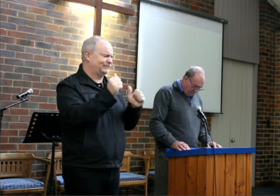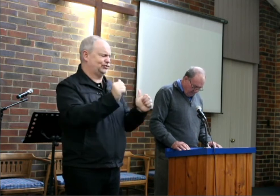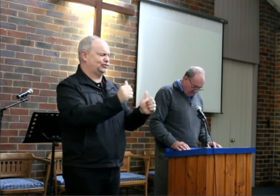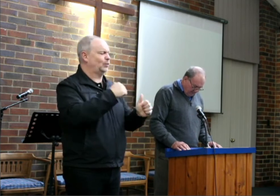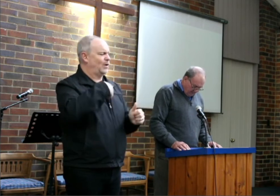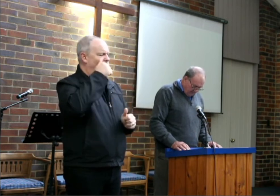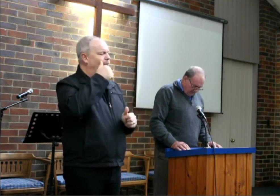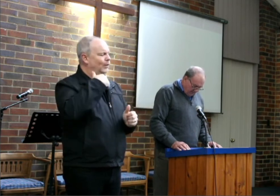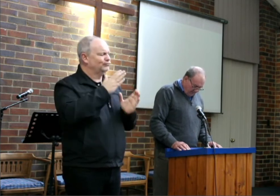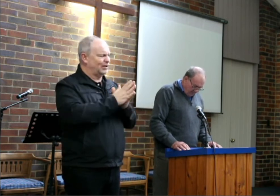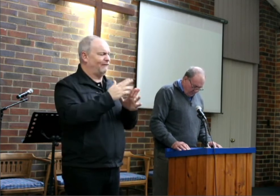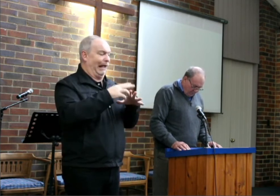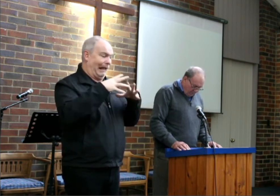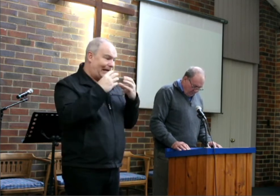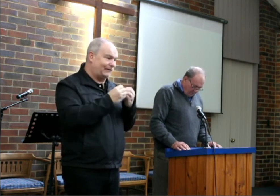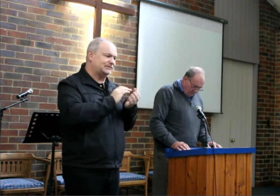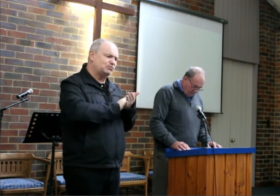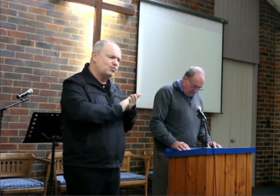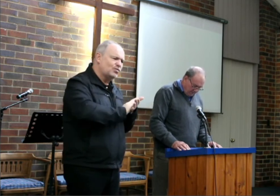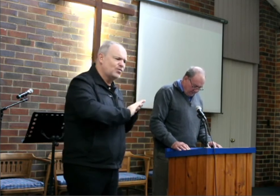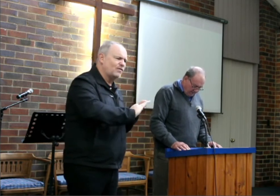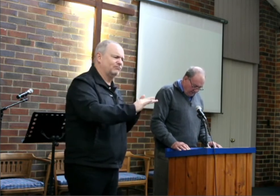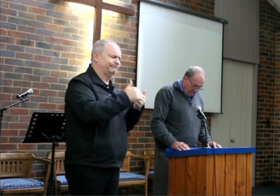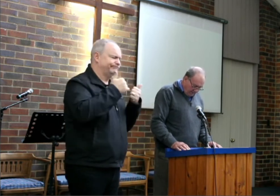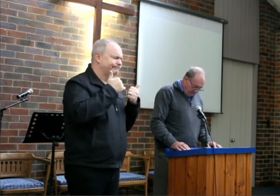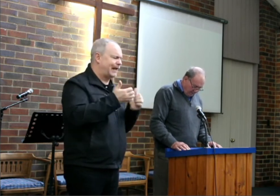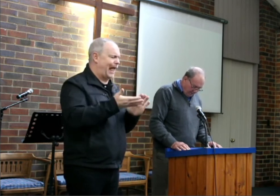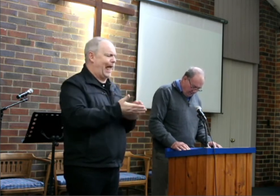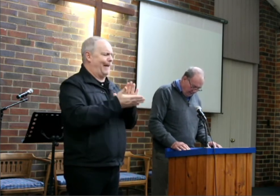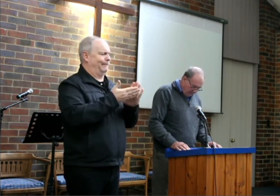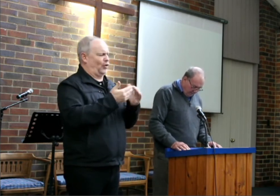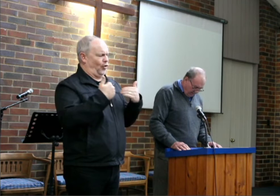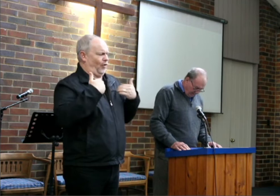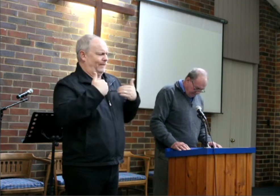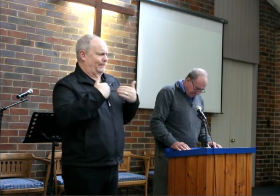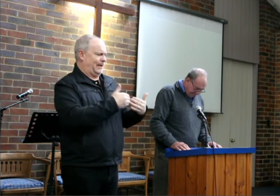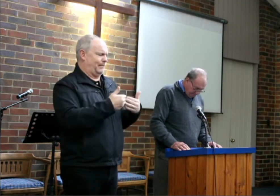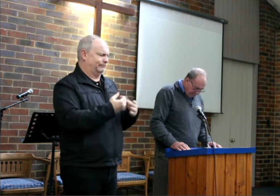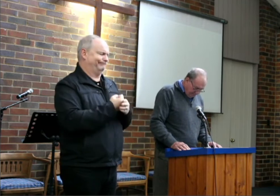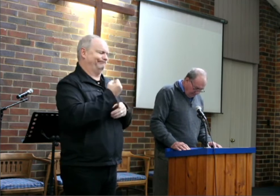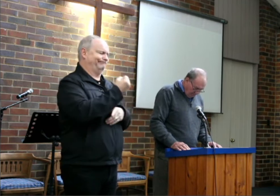that everything will go really, really well, and they'll have a happy, healthy baby, Father.